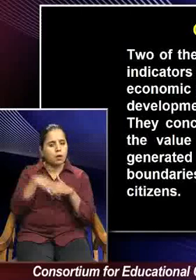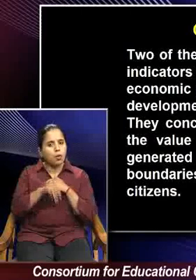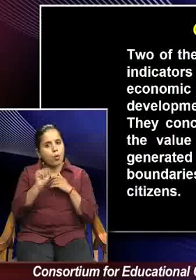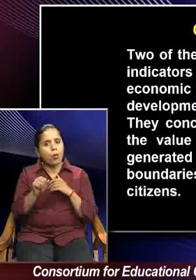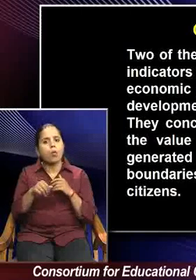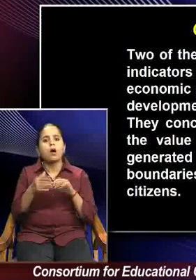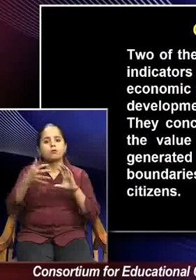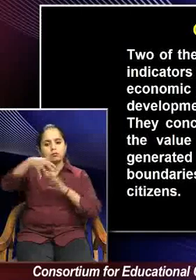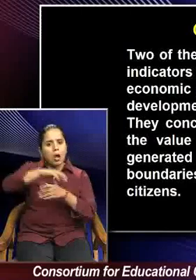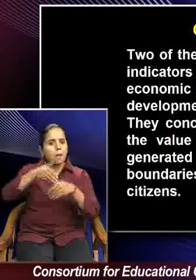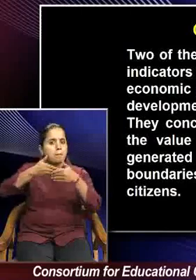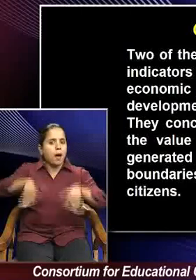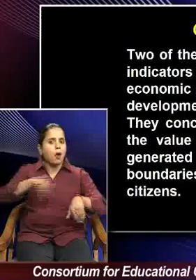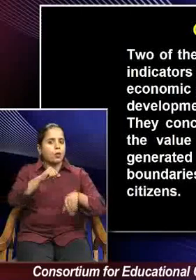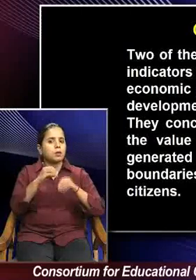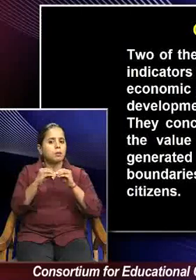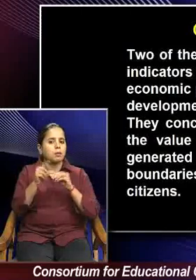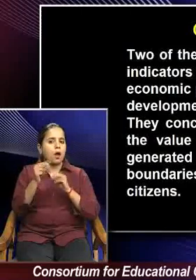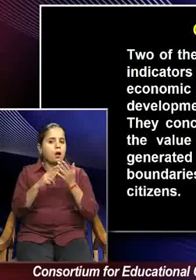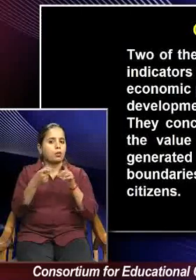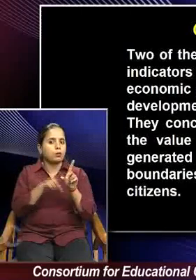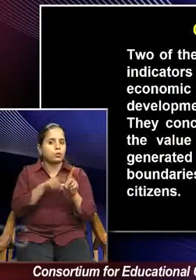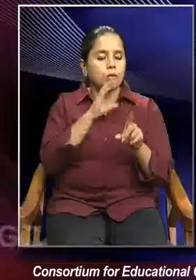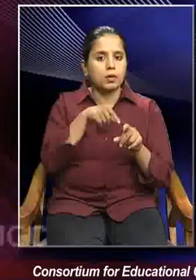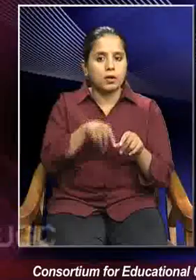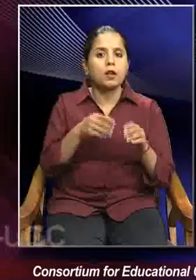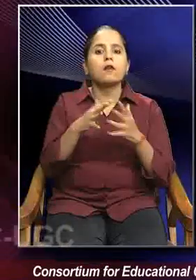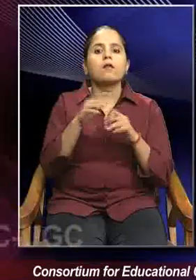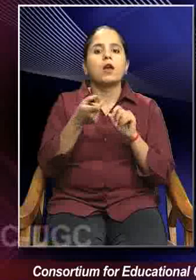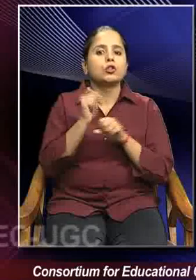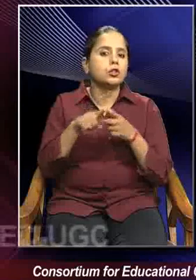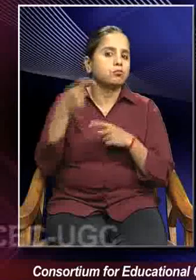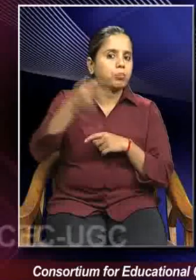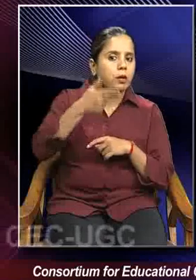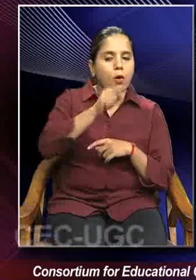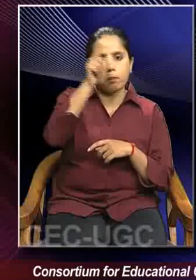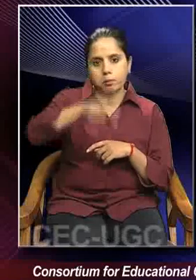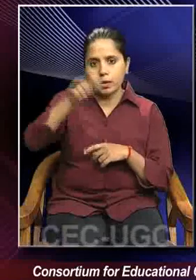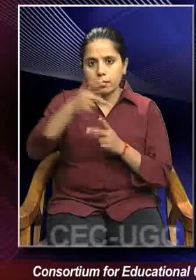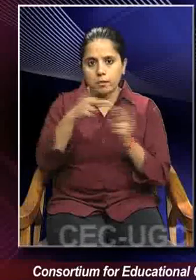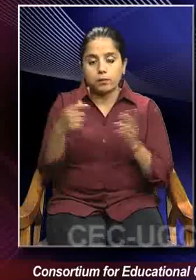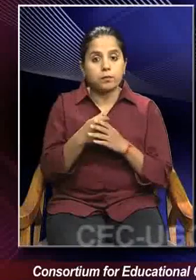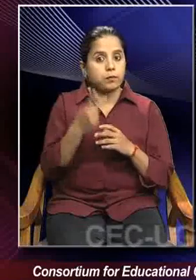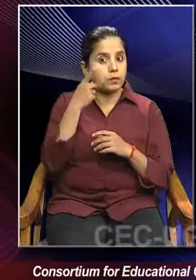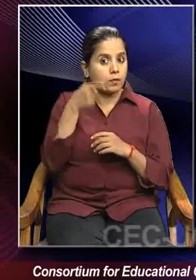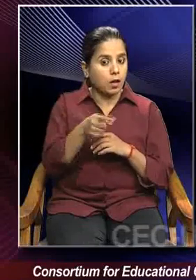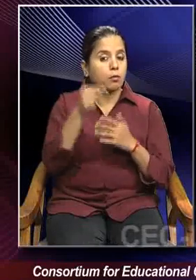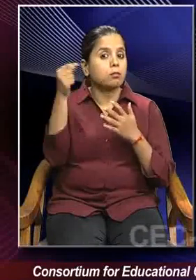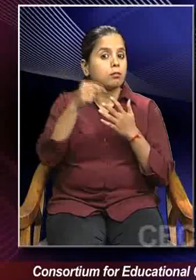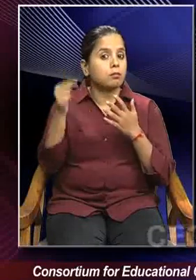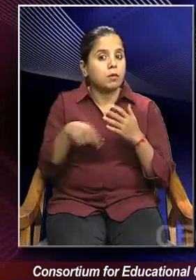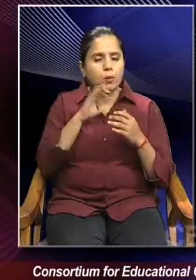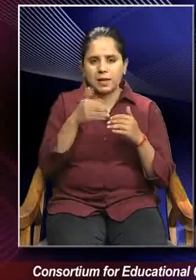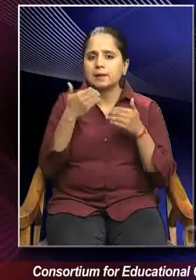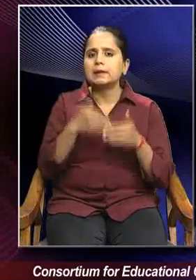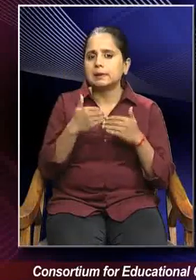nation's boundaries and the wages of its citizens. These indicators have